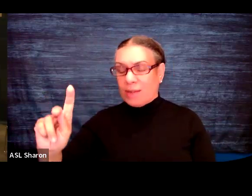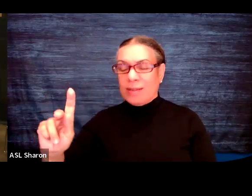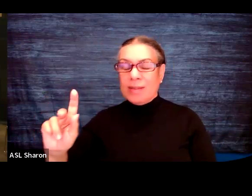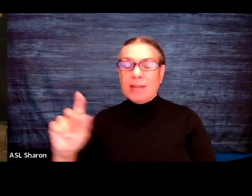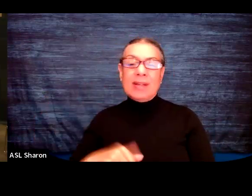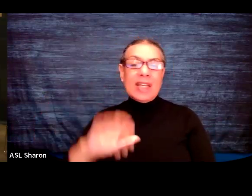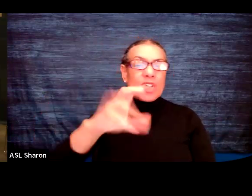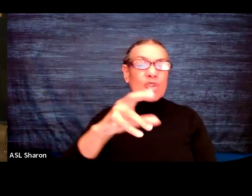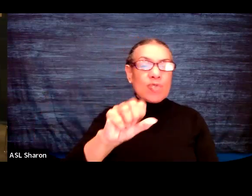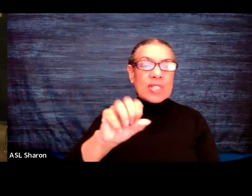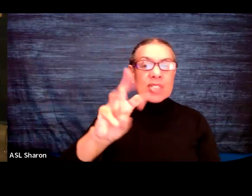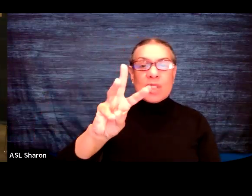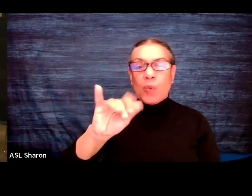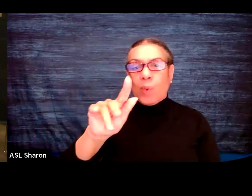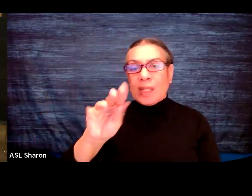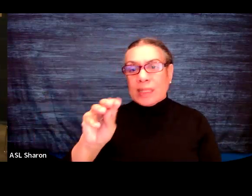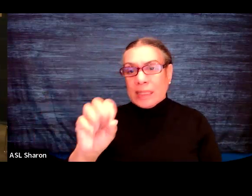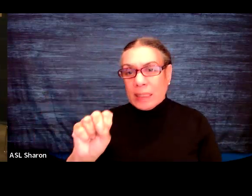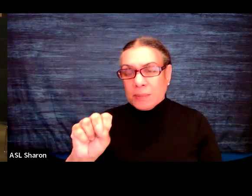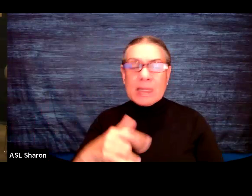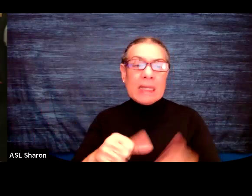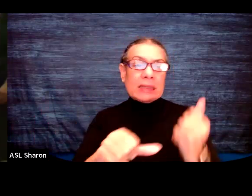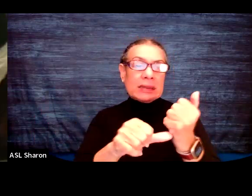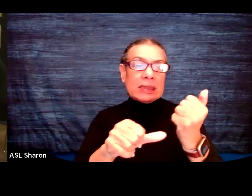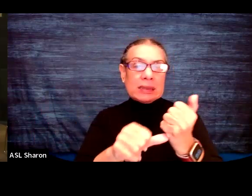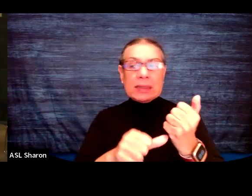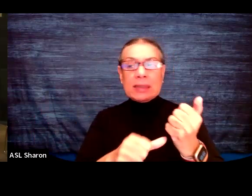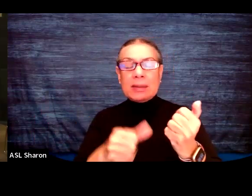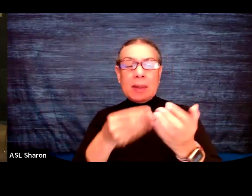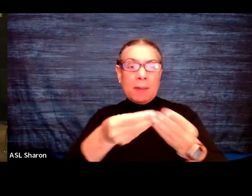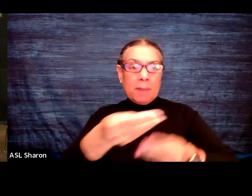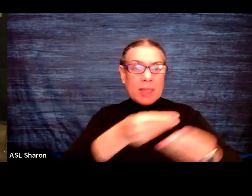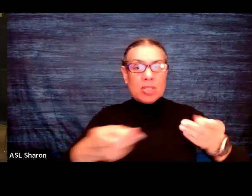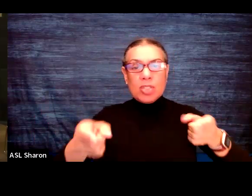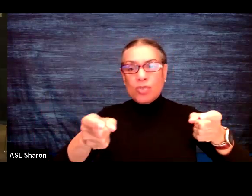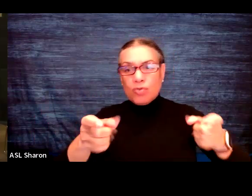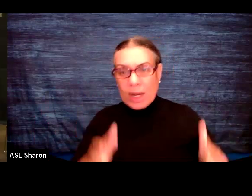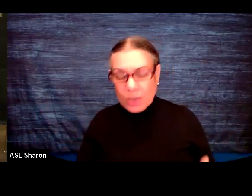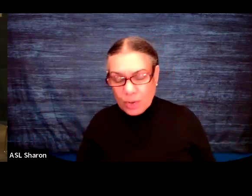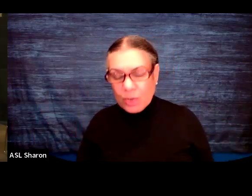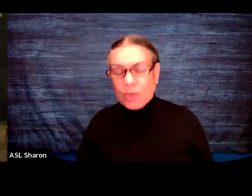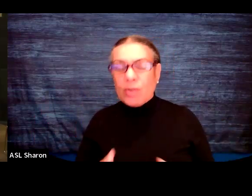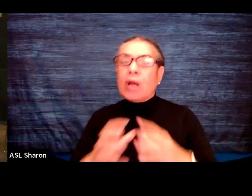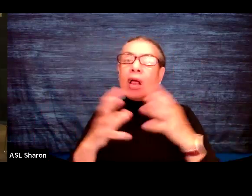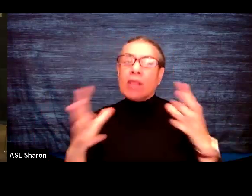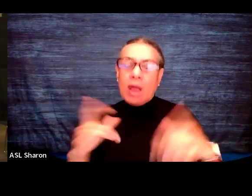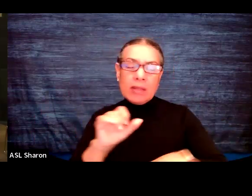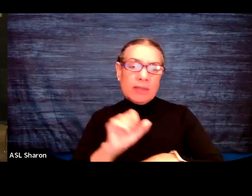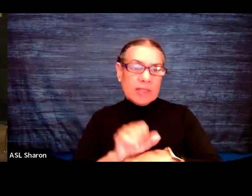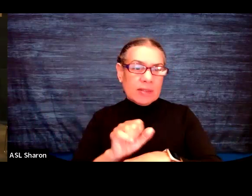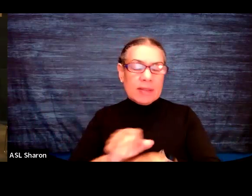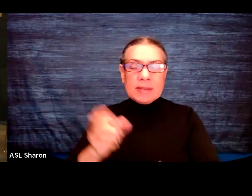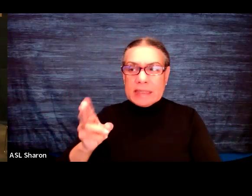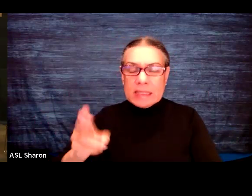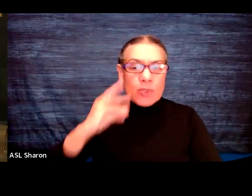Chris Williams, our assistant budget director, is a longtime member of the budget team and is bringing a lot of his legacy, history, and